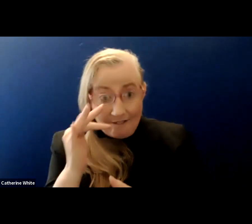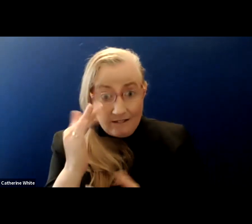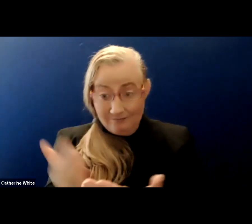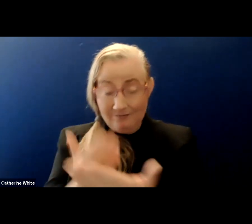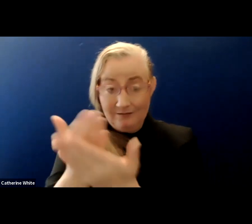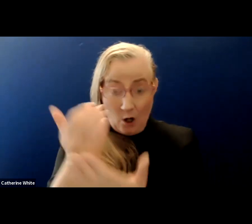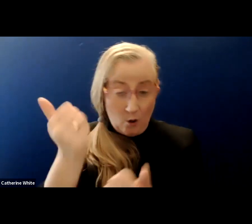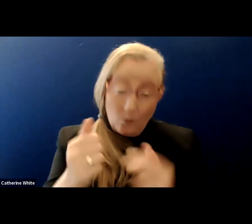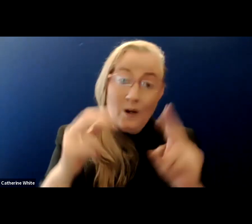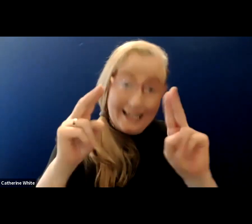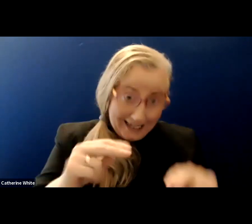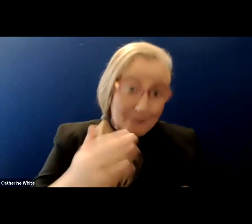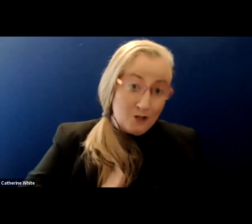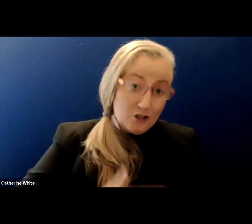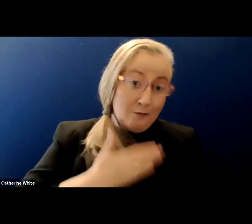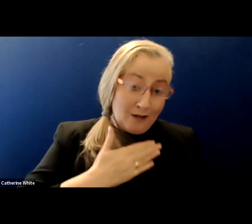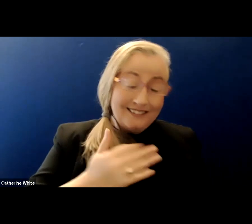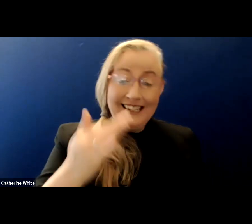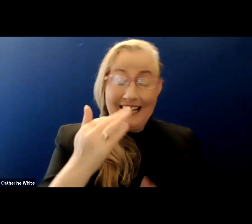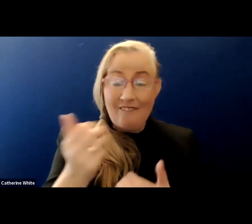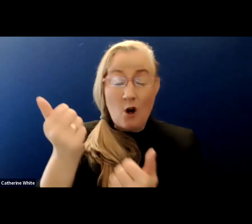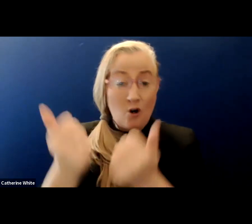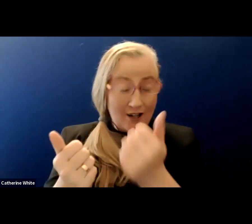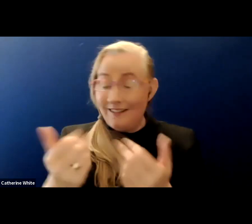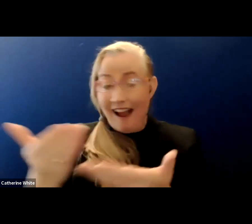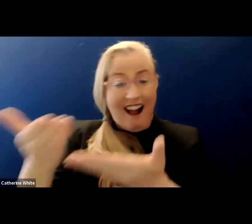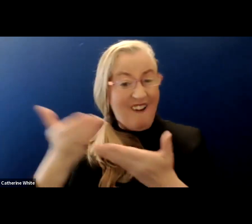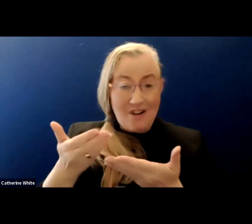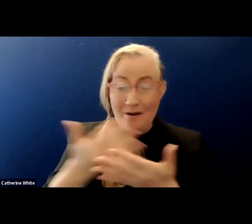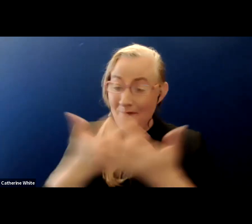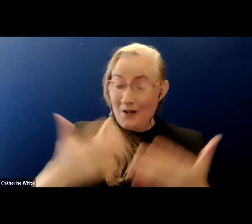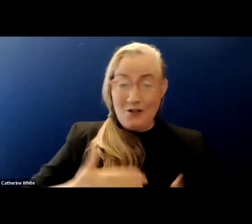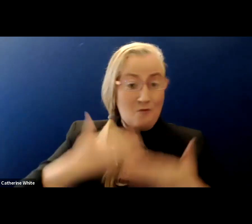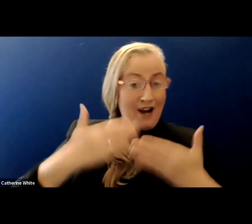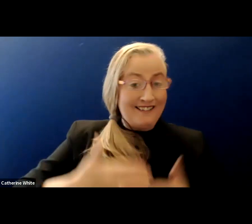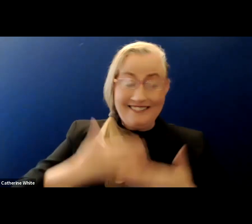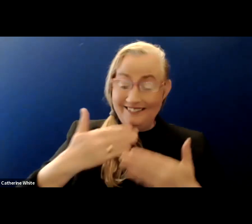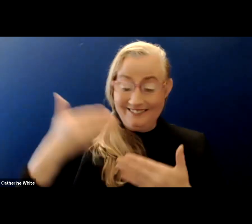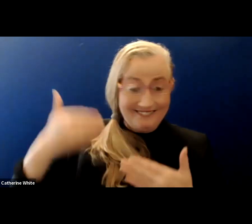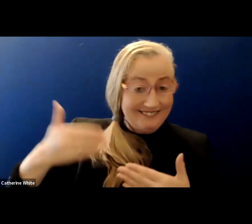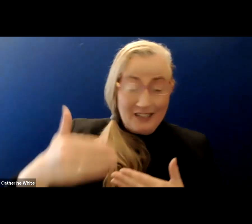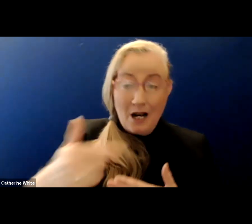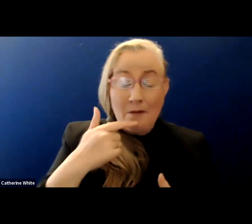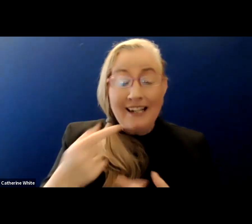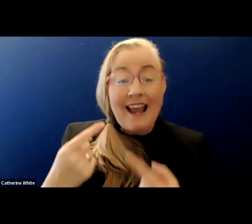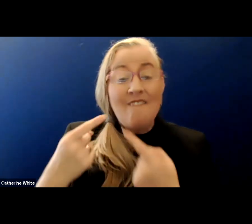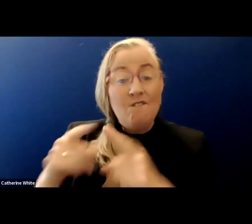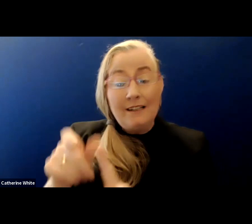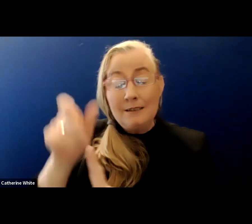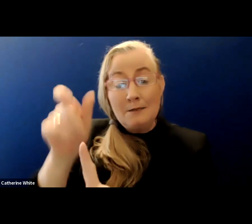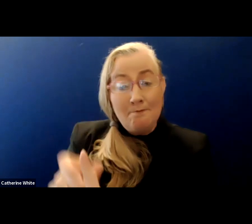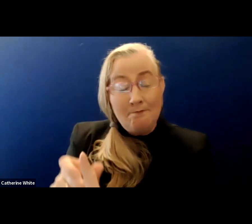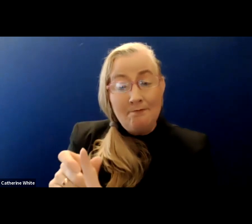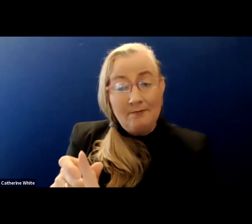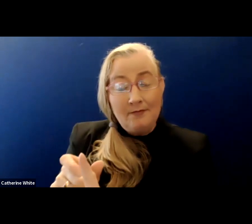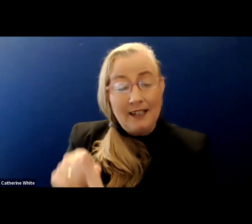can be surprised, the court has offered us many surprises over the years. I think the question of victimhood can't be avoided. It